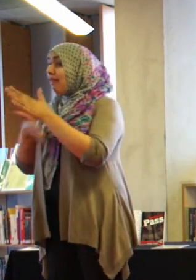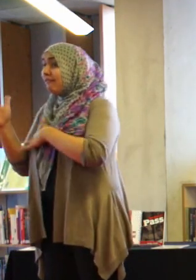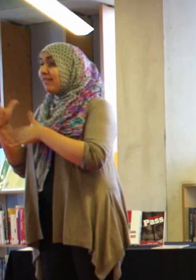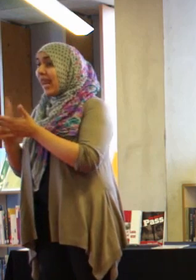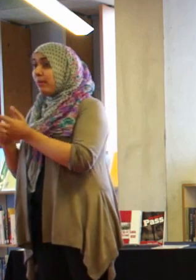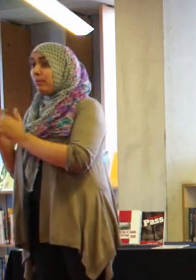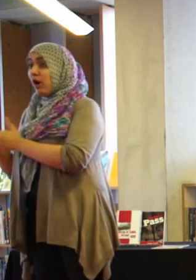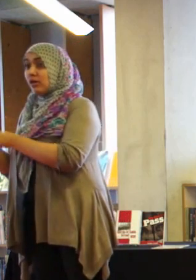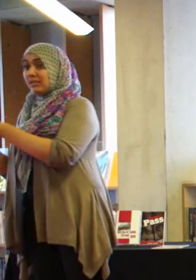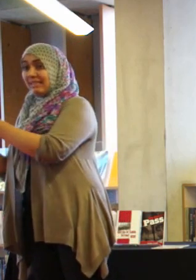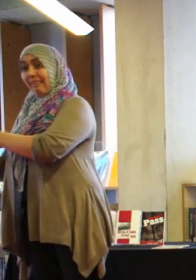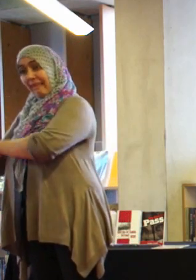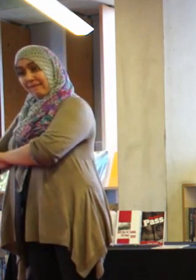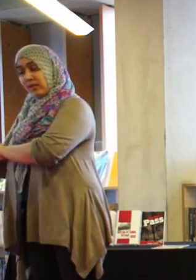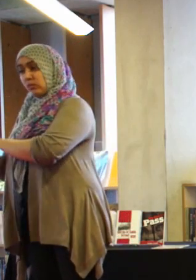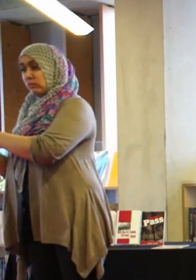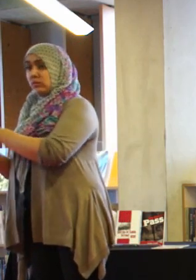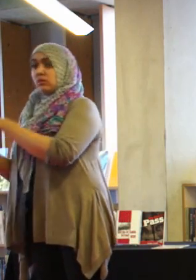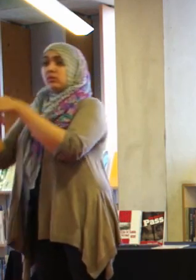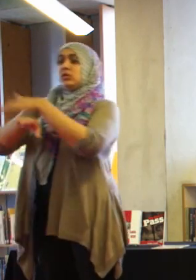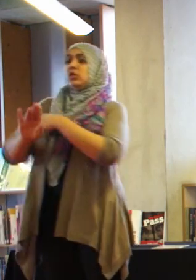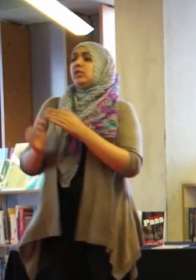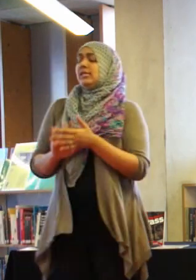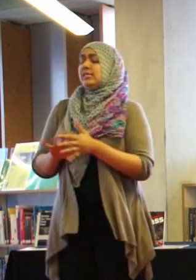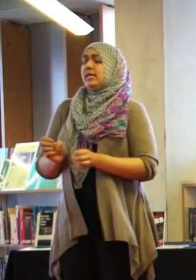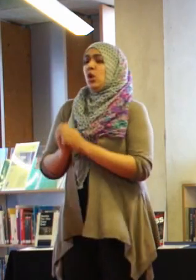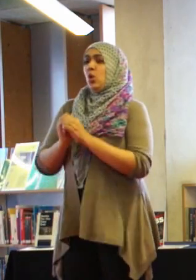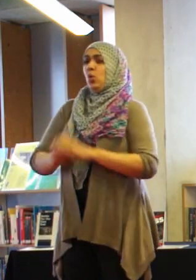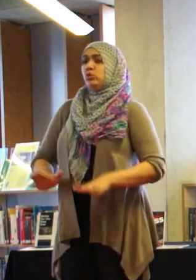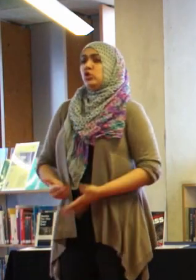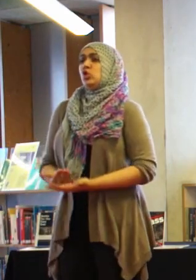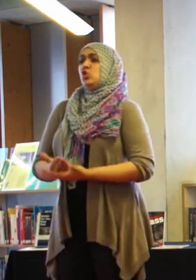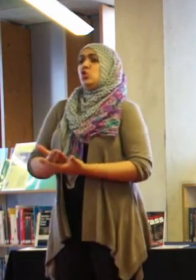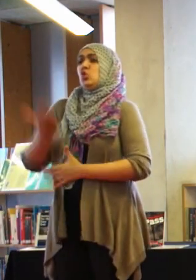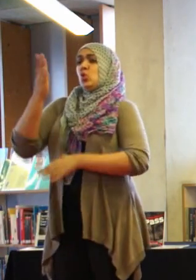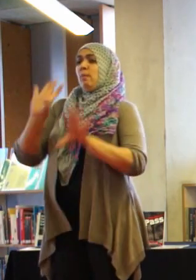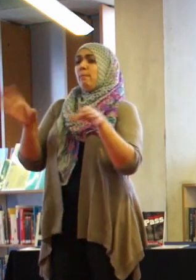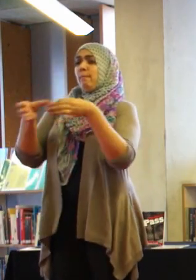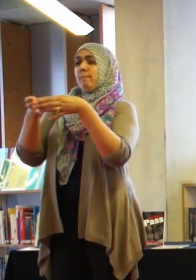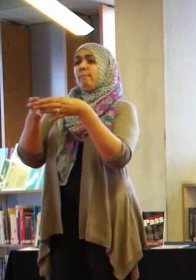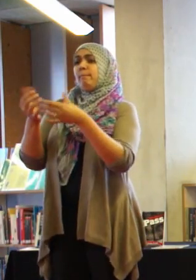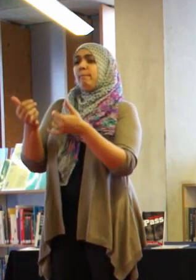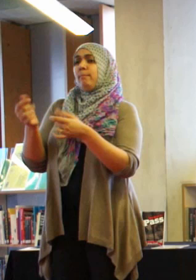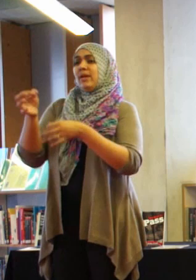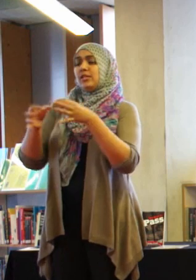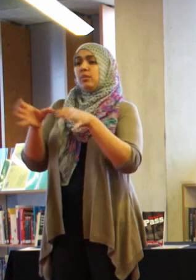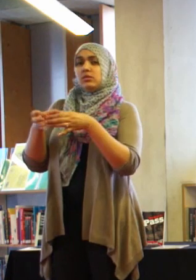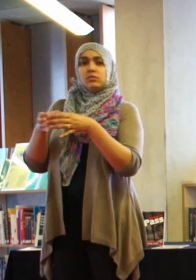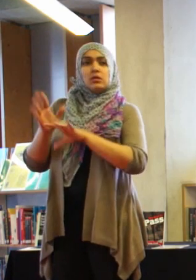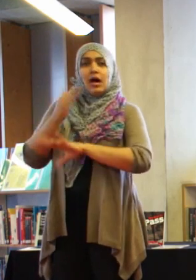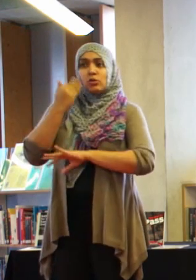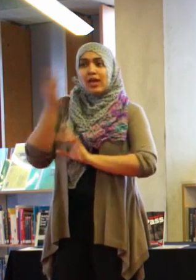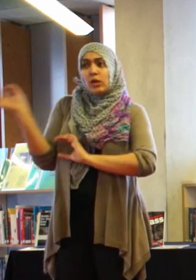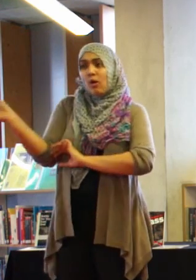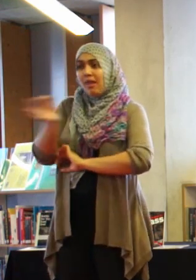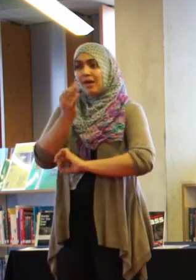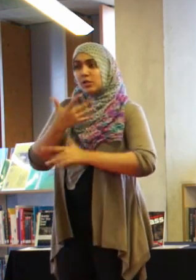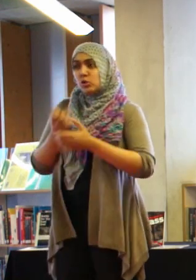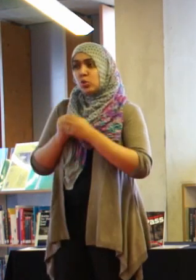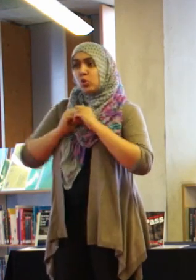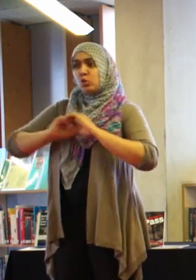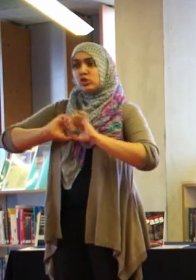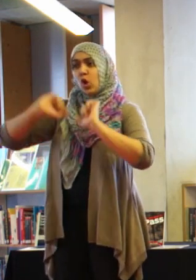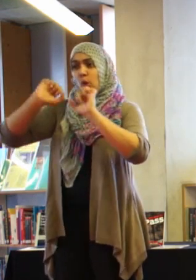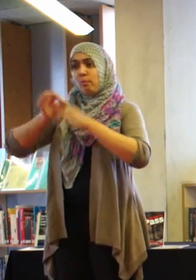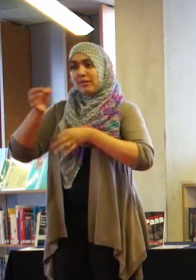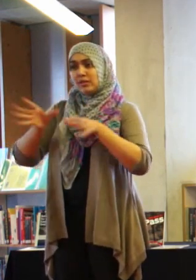Party, he launches a new political party. Now, I don't know if anyone in this room has ever launched a new political party,